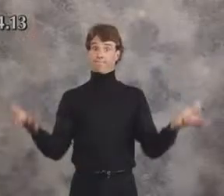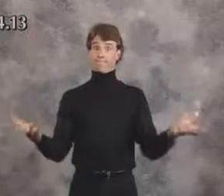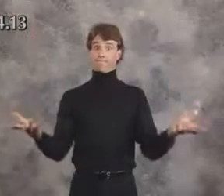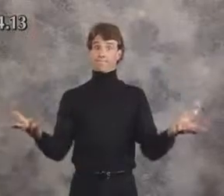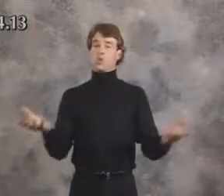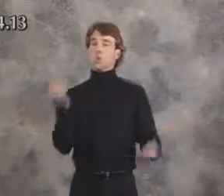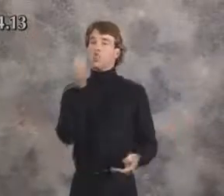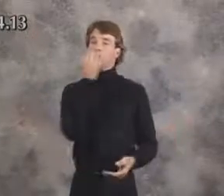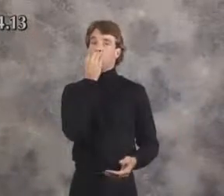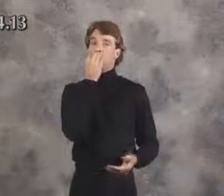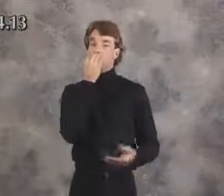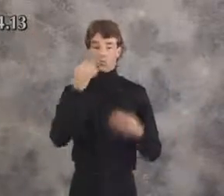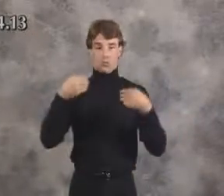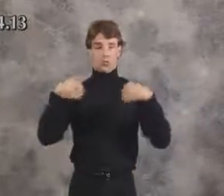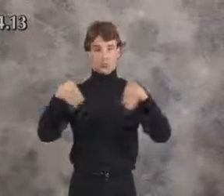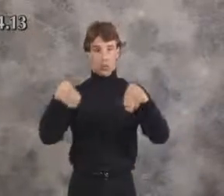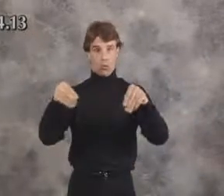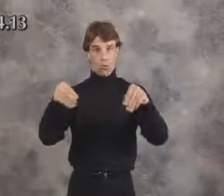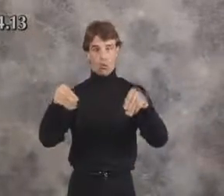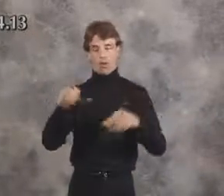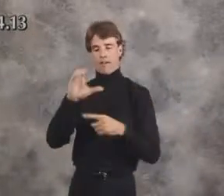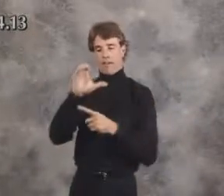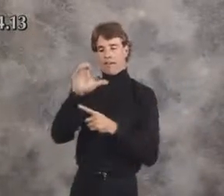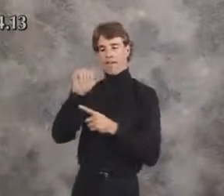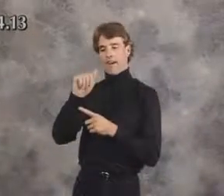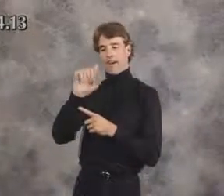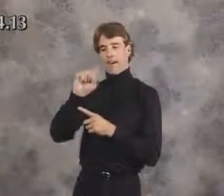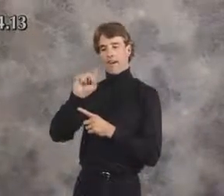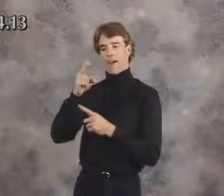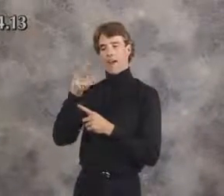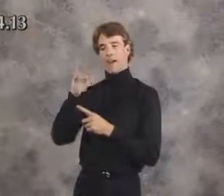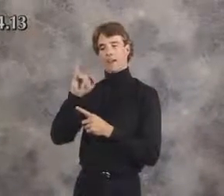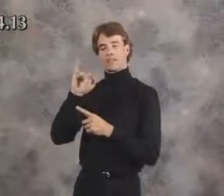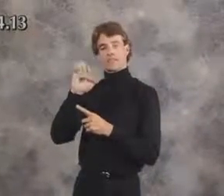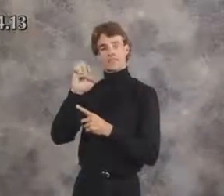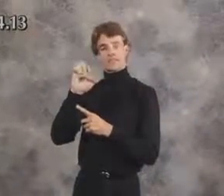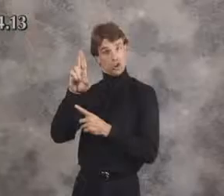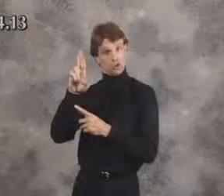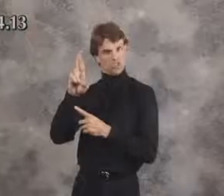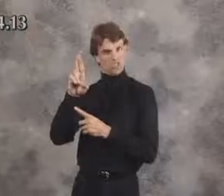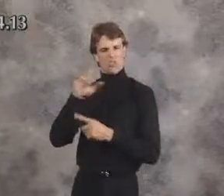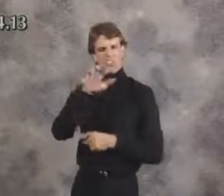The story is entitled, The Grocery Store Cashier.